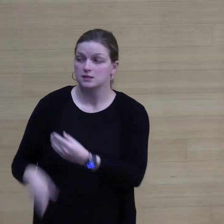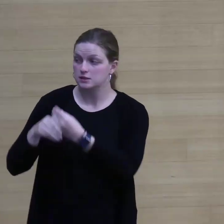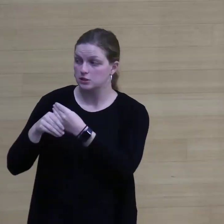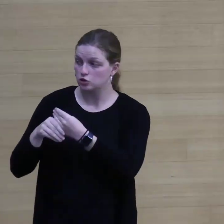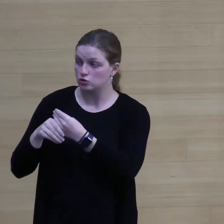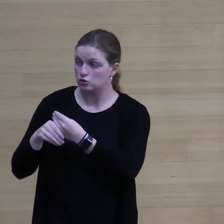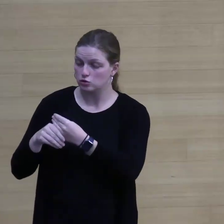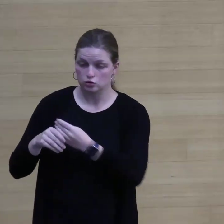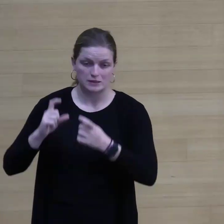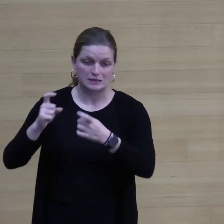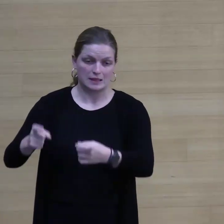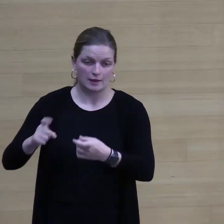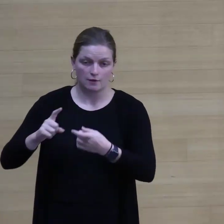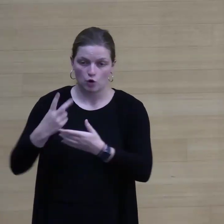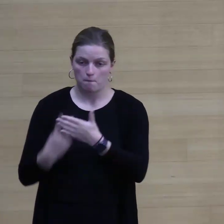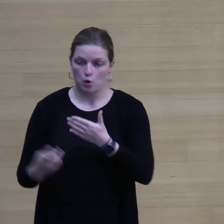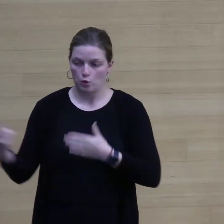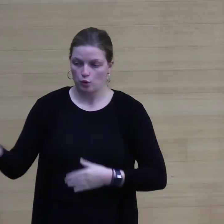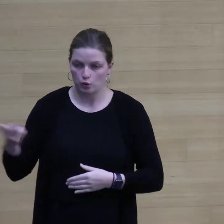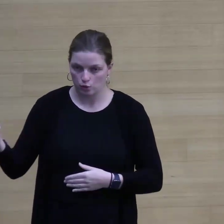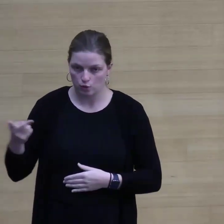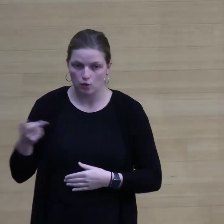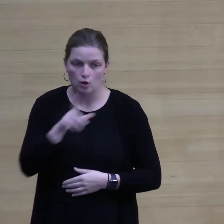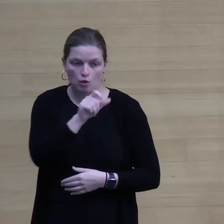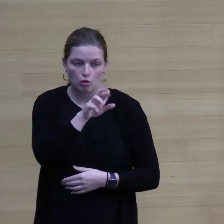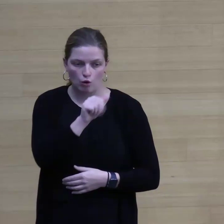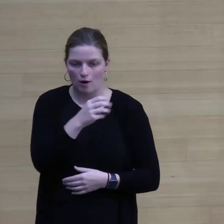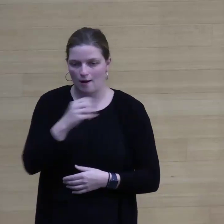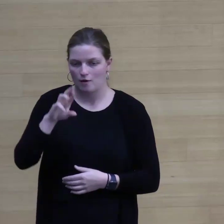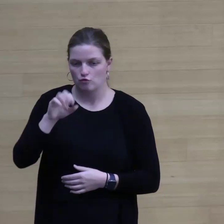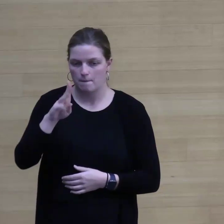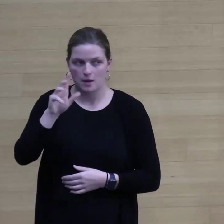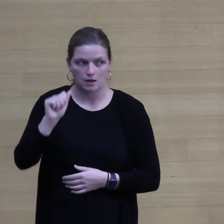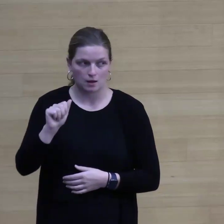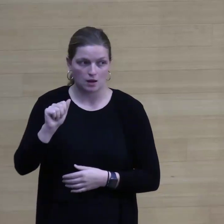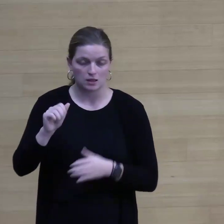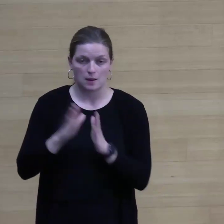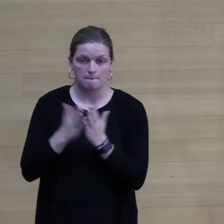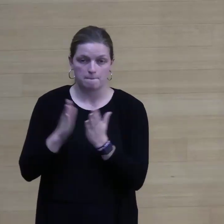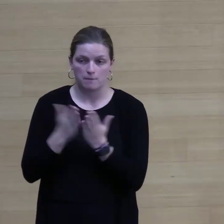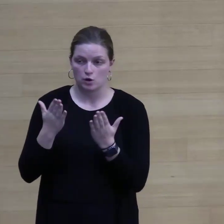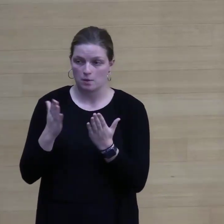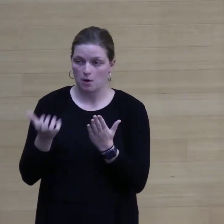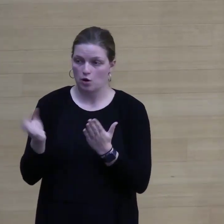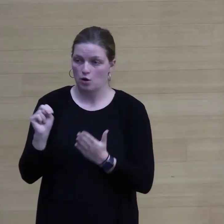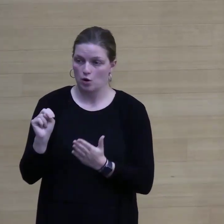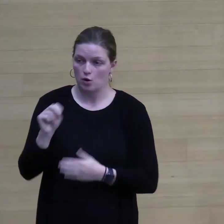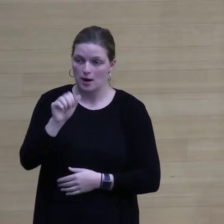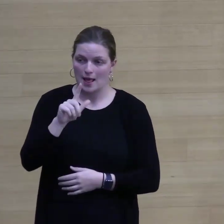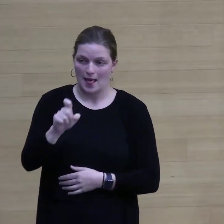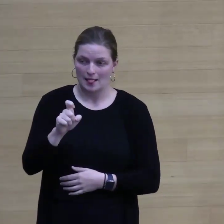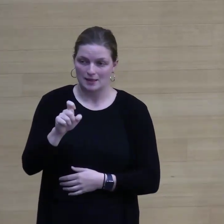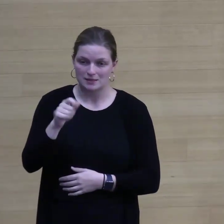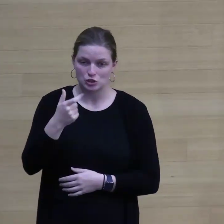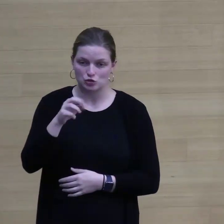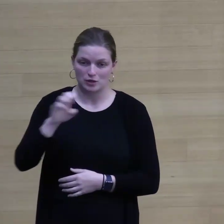additional token for both Laura and Rebecca. It's a book by our very own Alex Green.